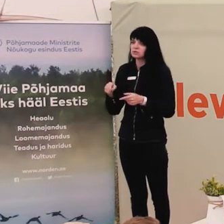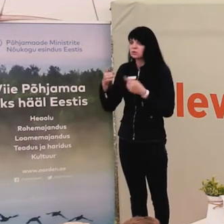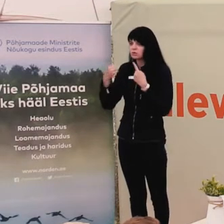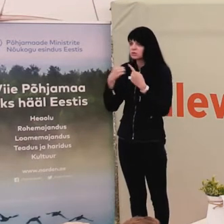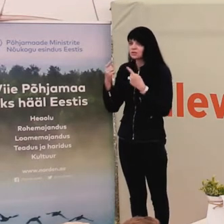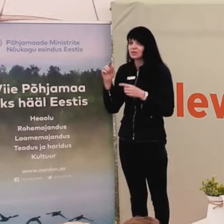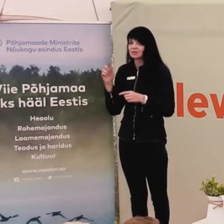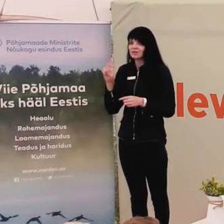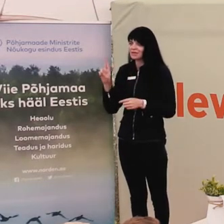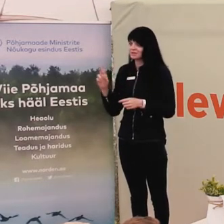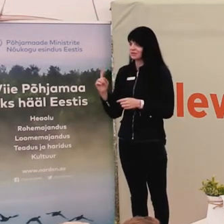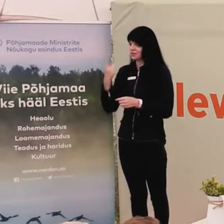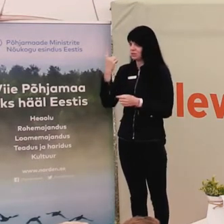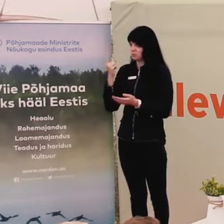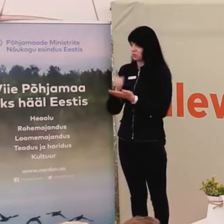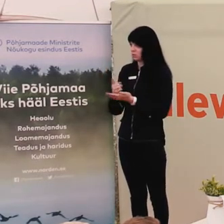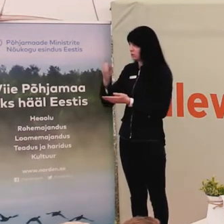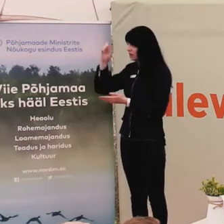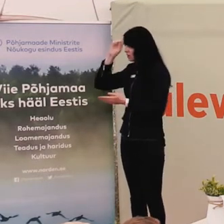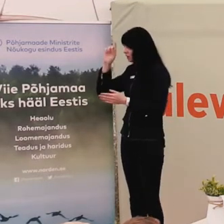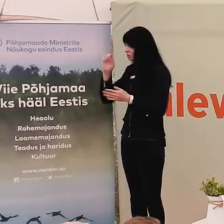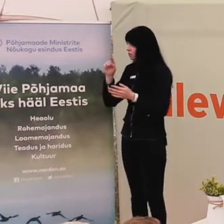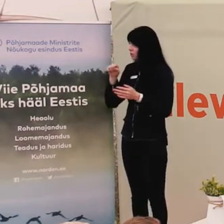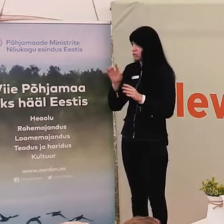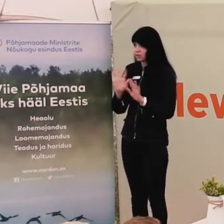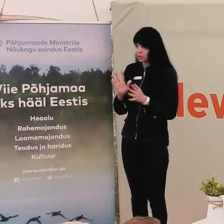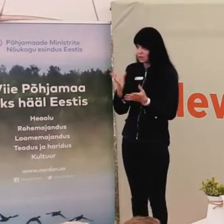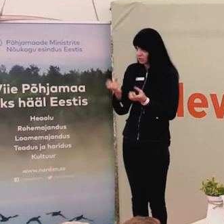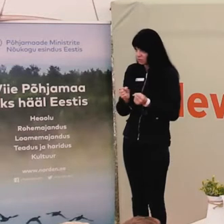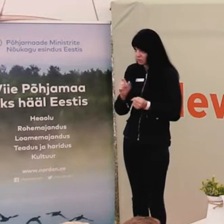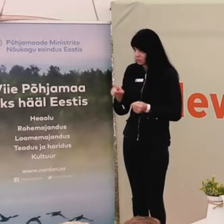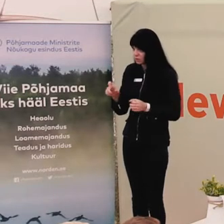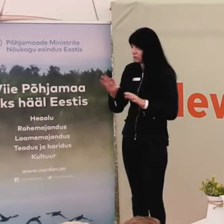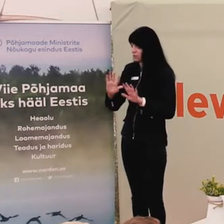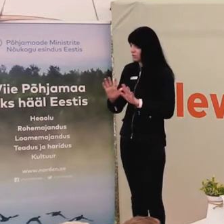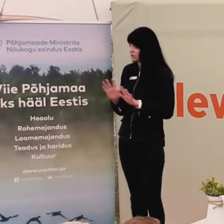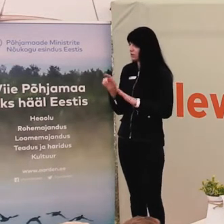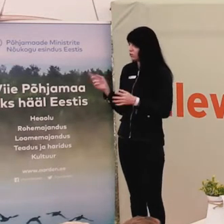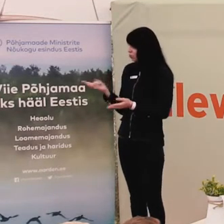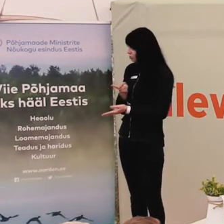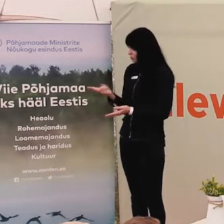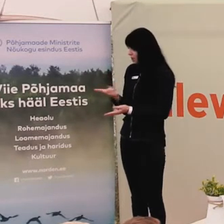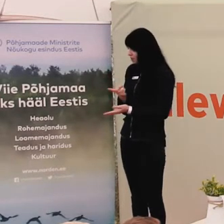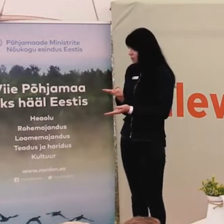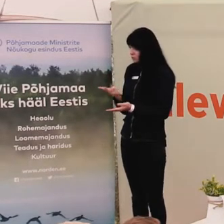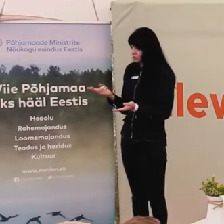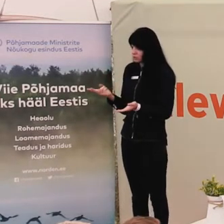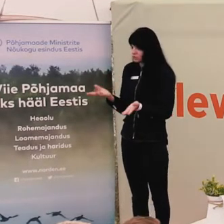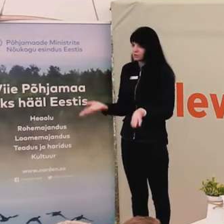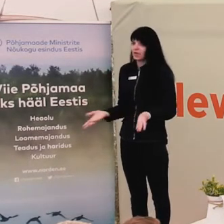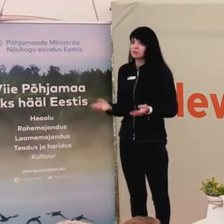first? State should be first. No, company should be first. State should lead the example. Mm-hmm. Both should lead the